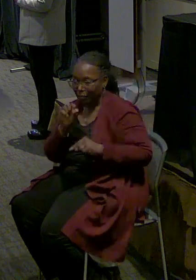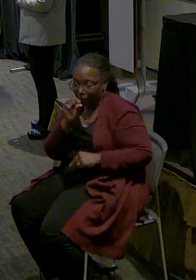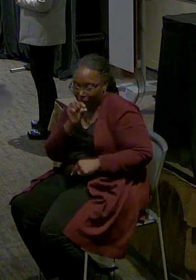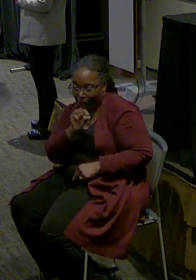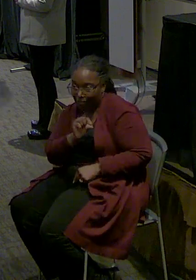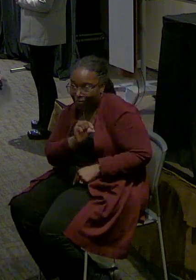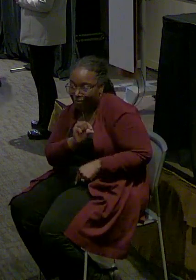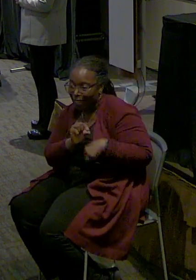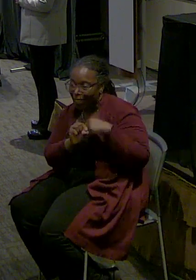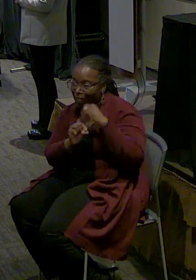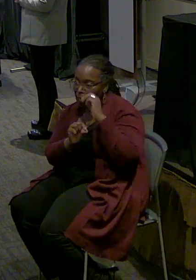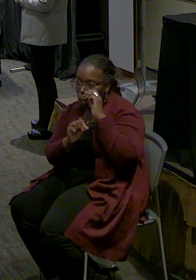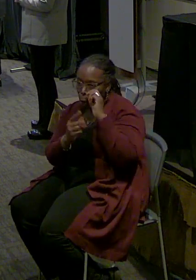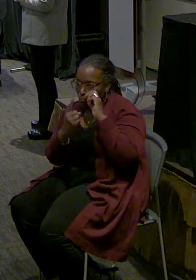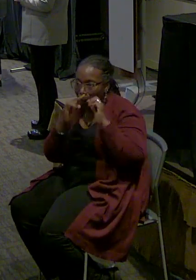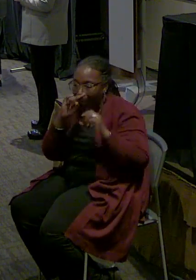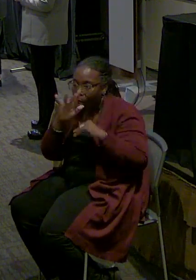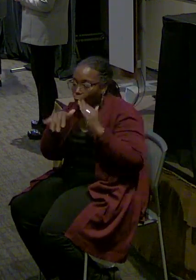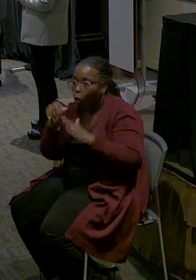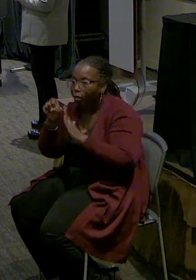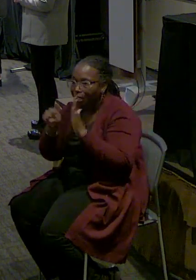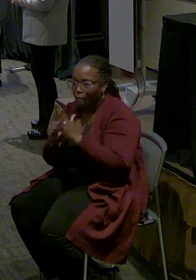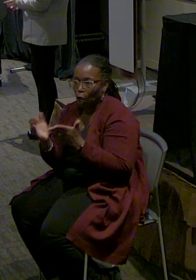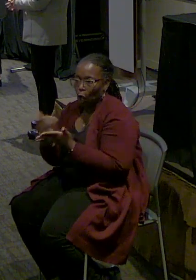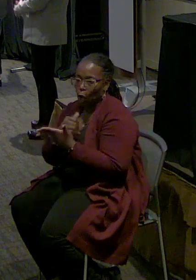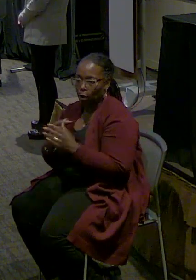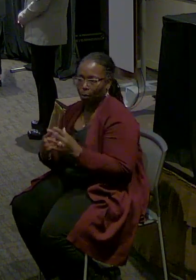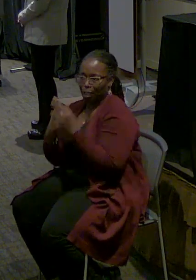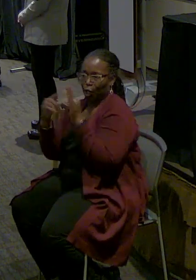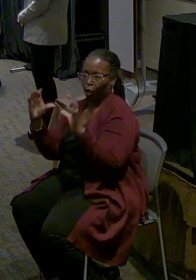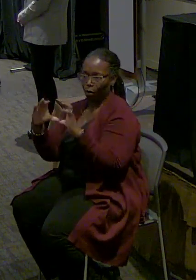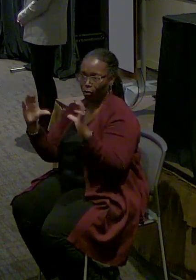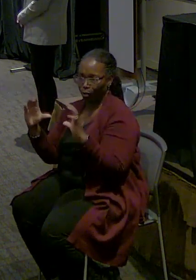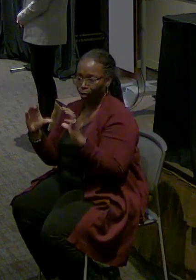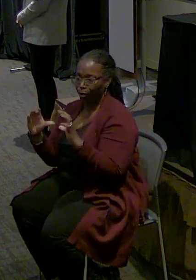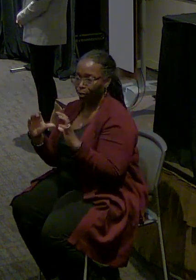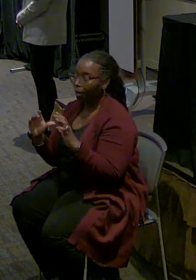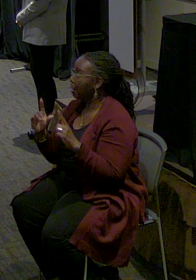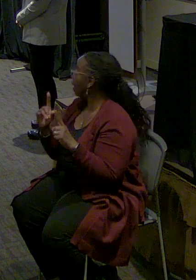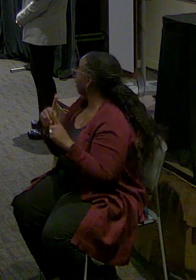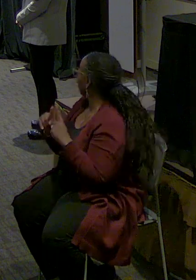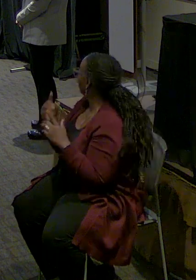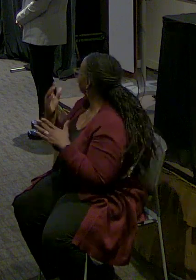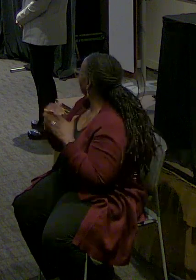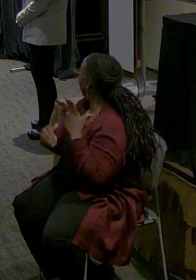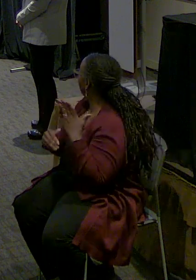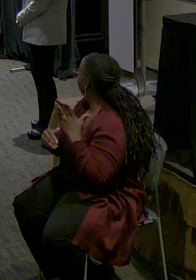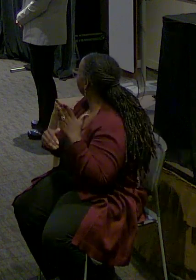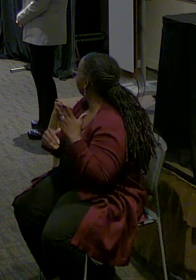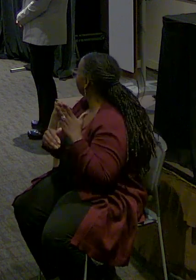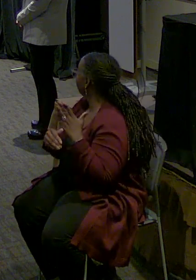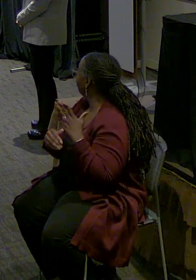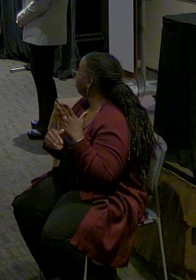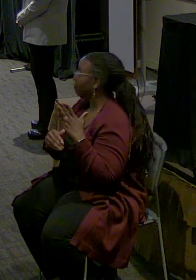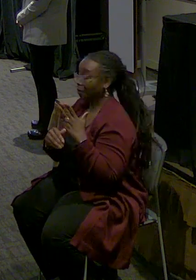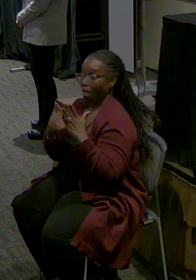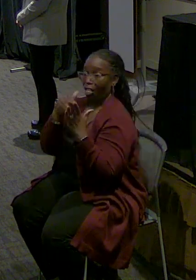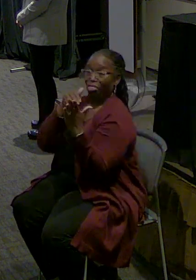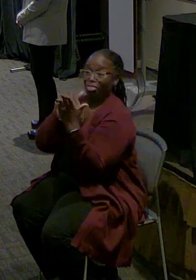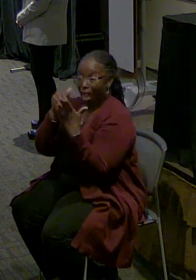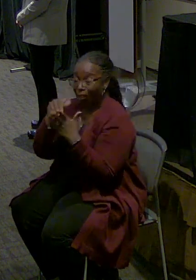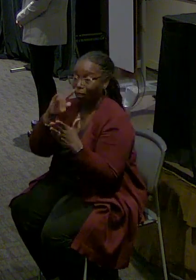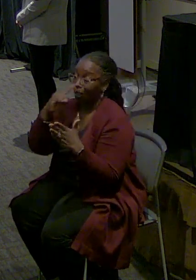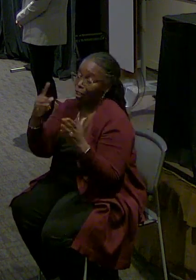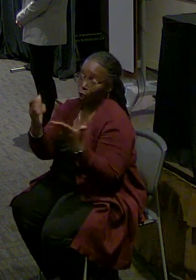tiny where maybe only one kid in the whole state earned a particular credential, but then we have some that thousands of